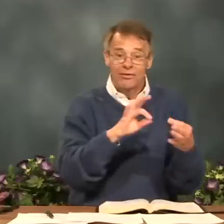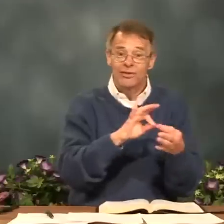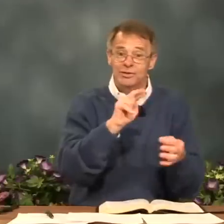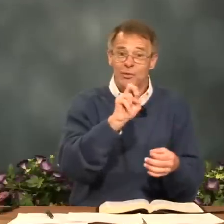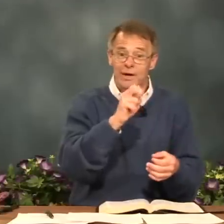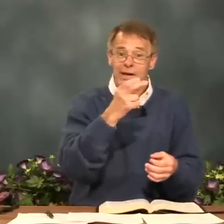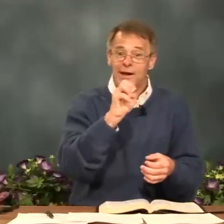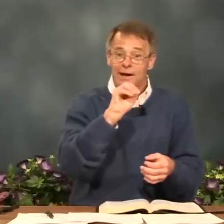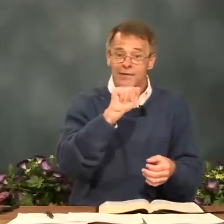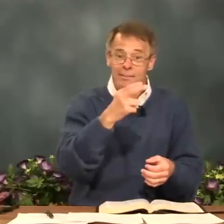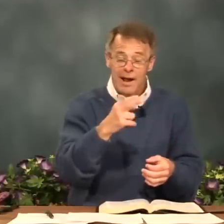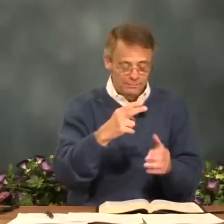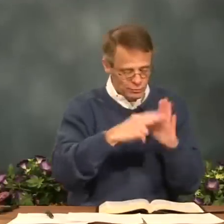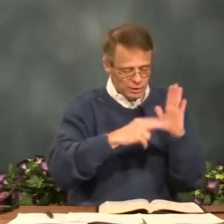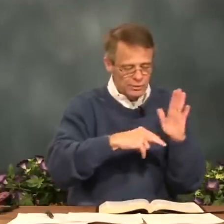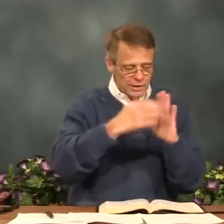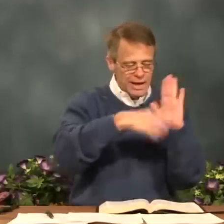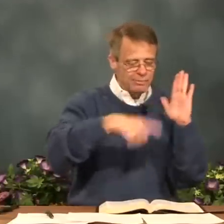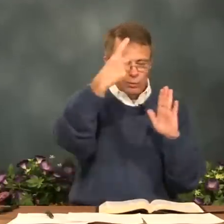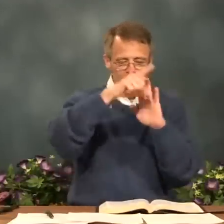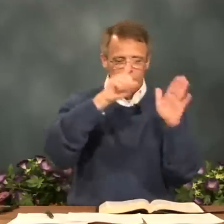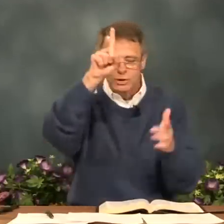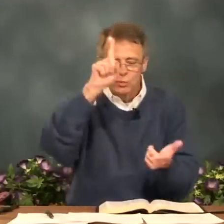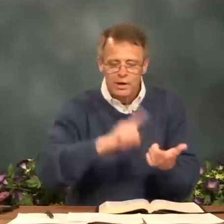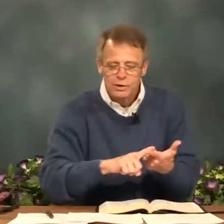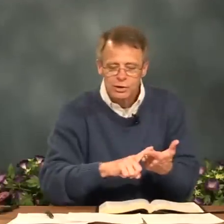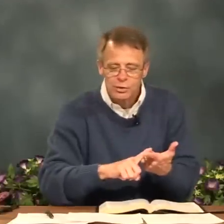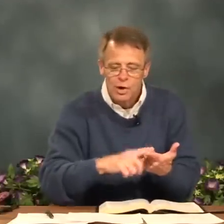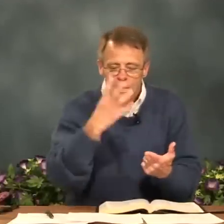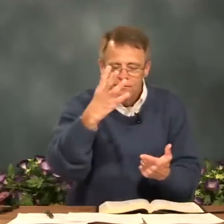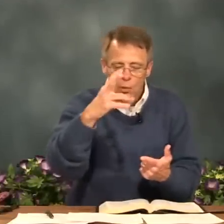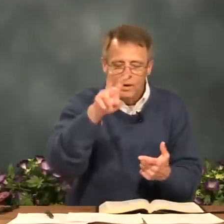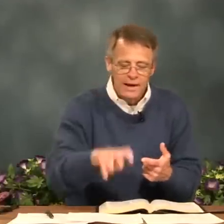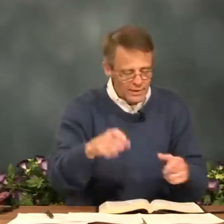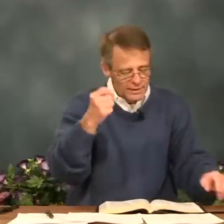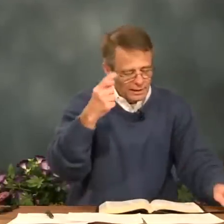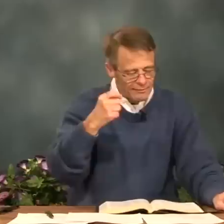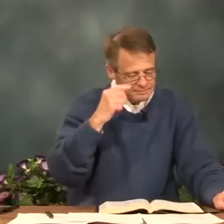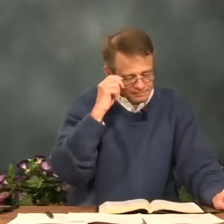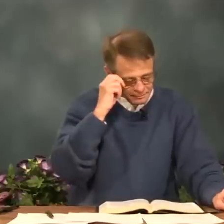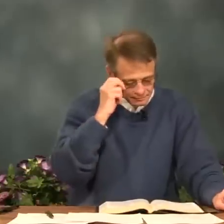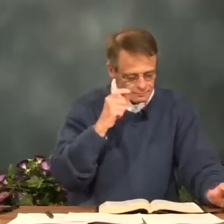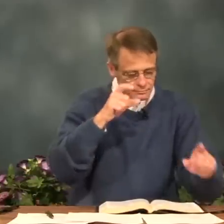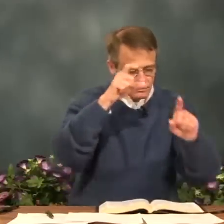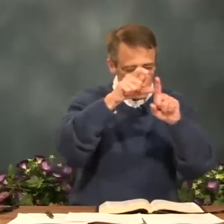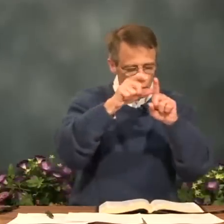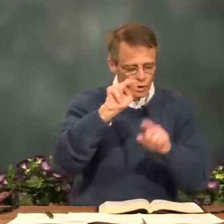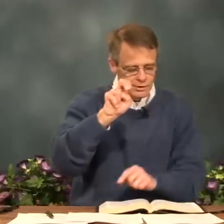the story of Nehemiah. So let's read chapter 1, verses 1, 2, 4, and then 11. The words